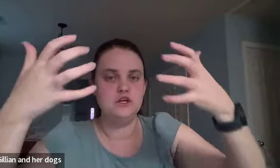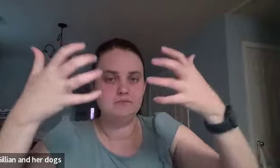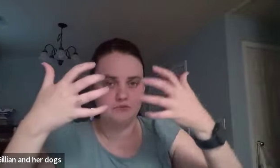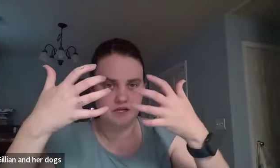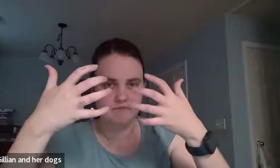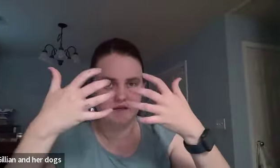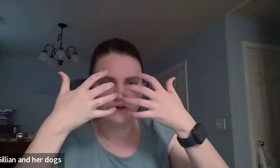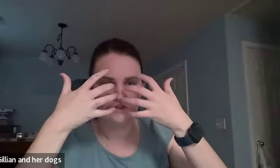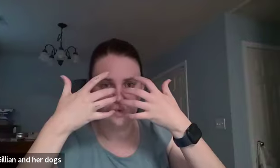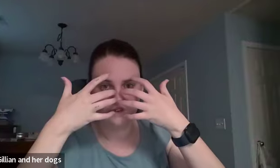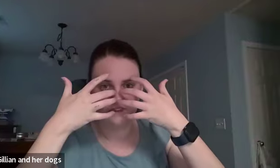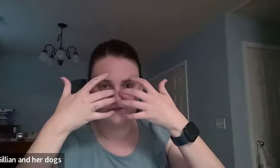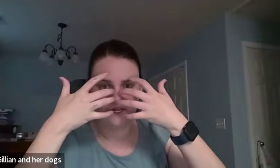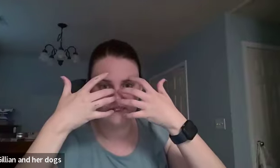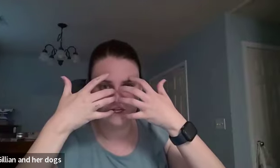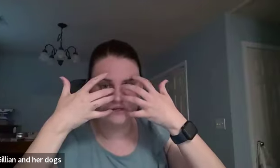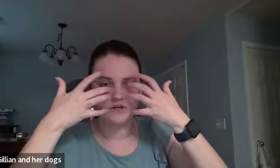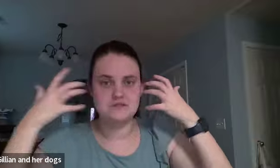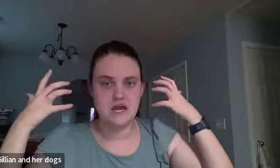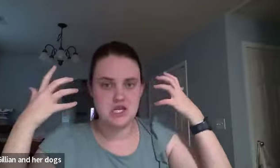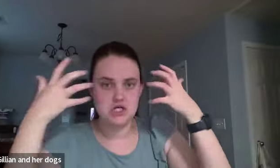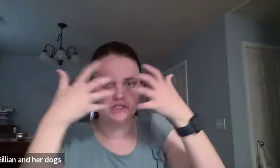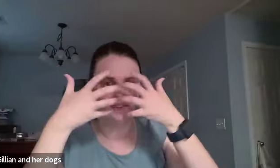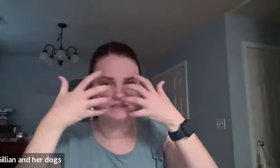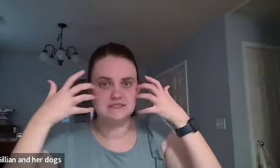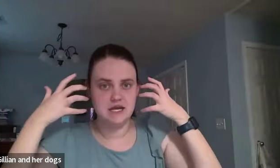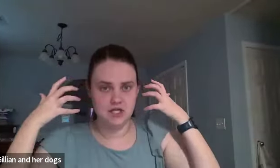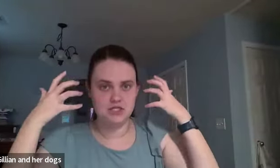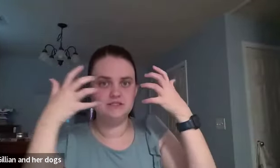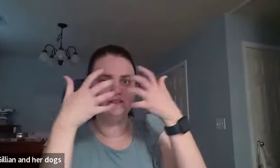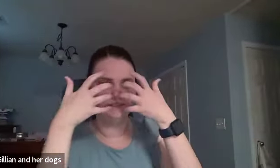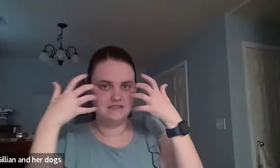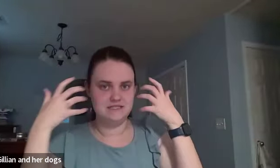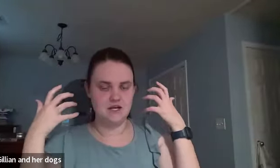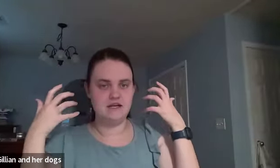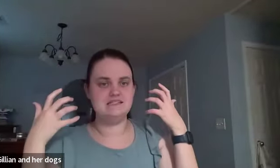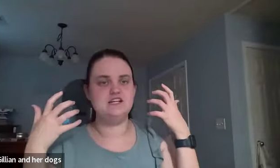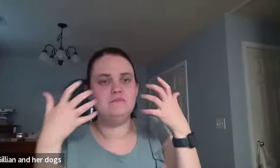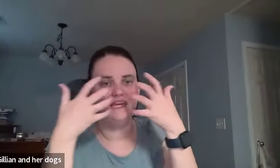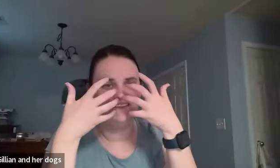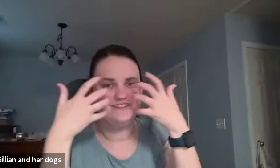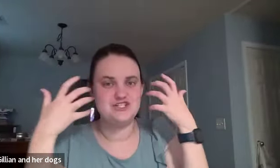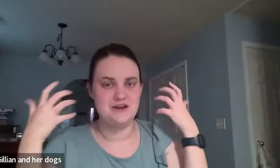going to bring them here towards your face and you're going to go tiger, tiger, tiger. And it's like you're making the